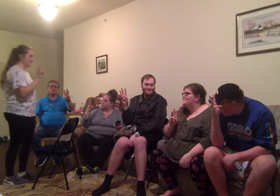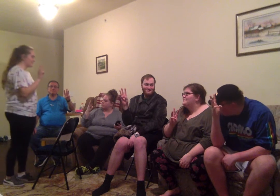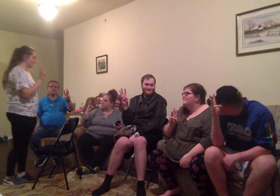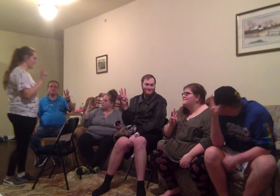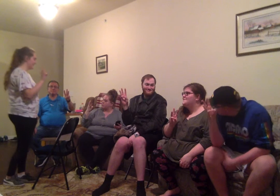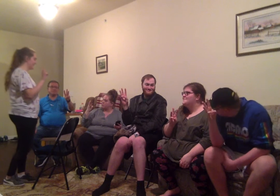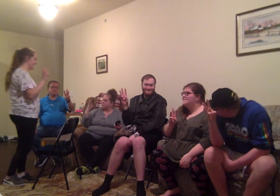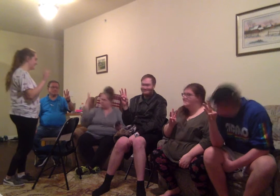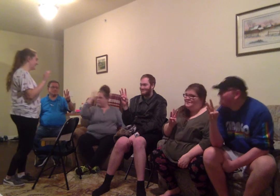that?